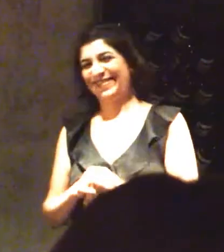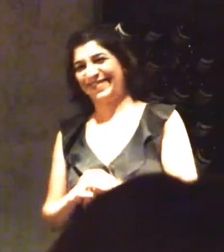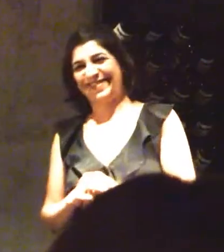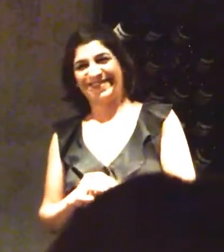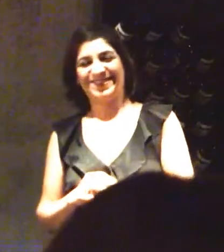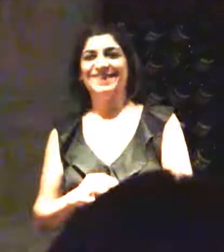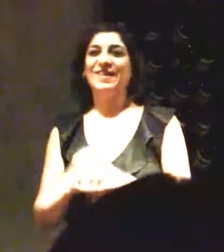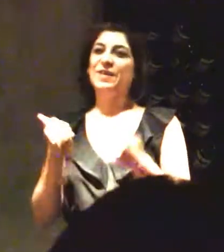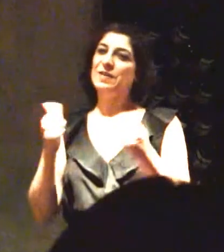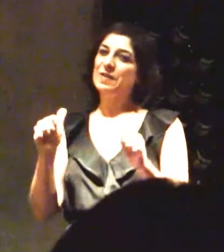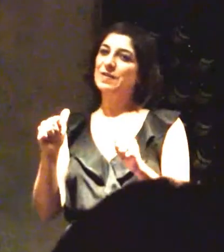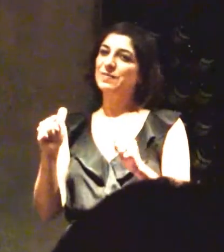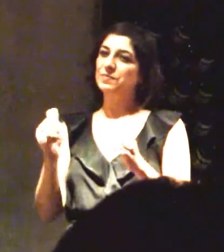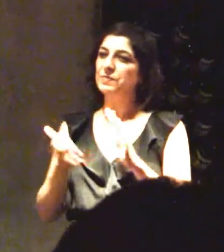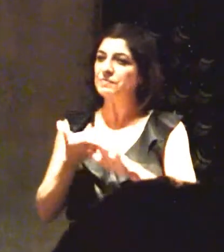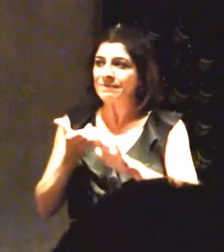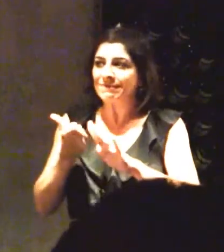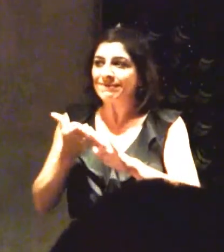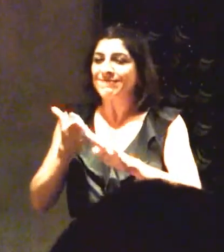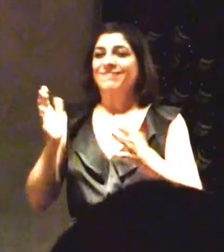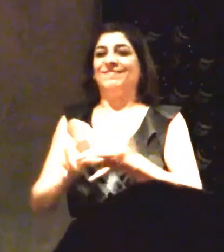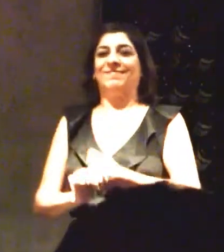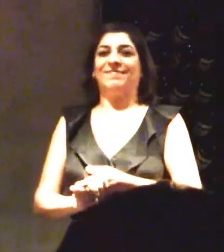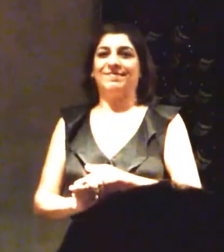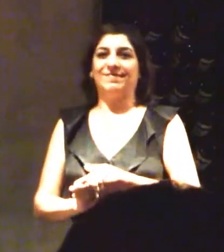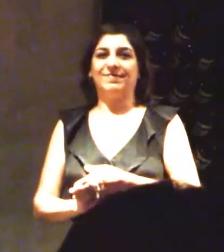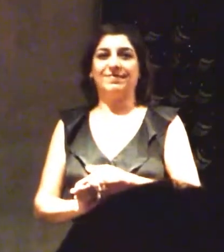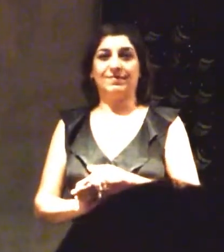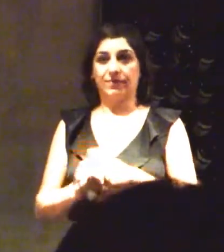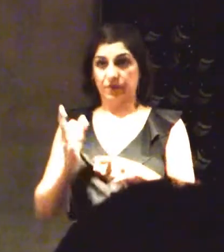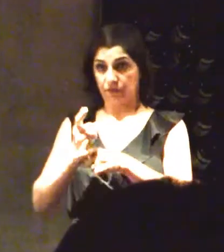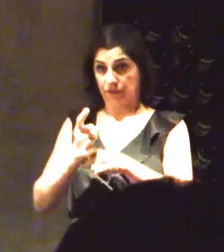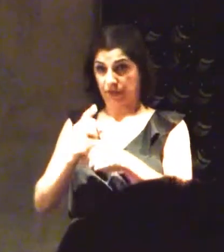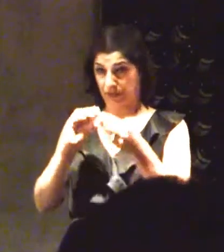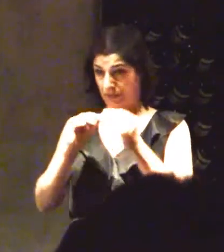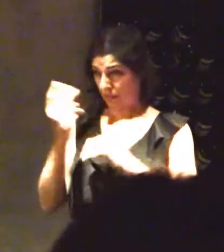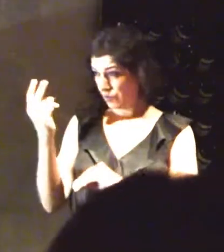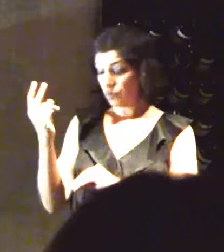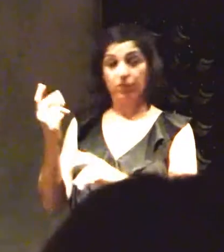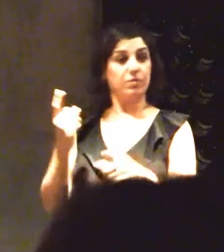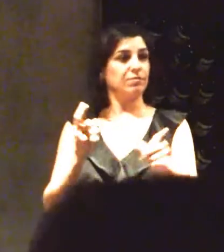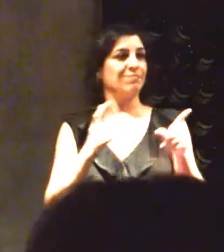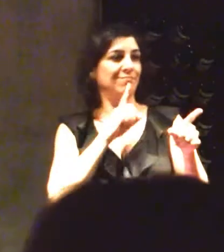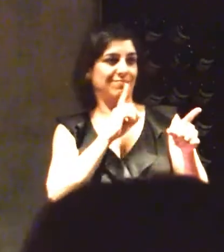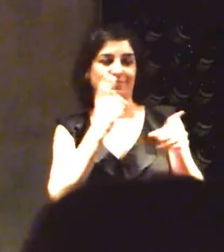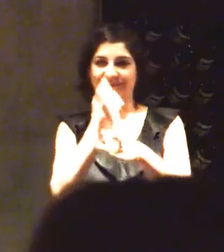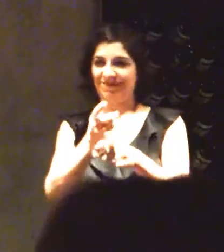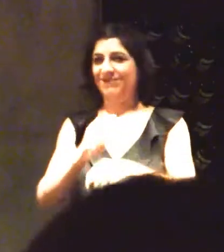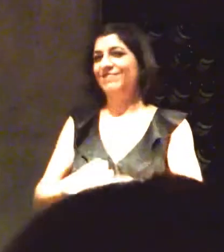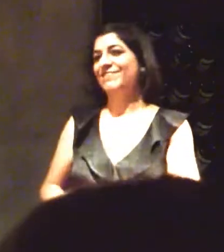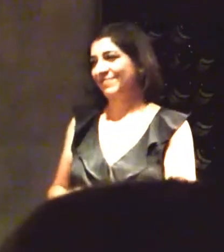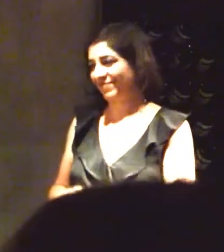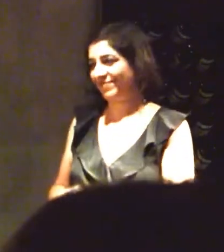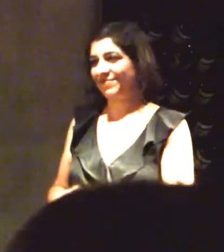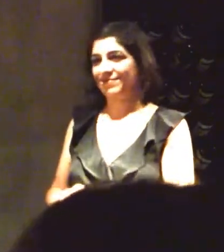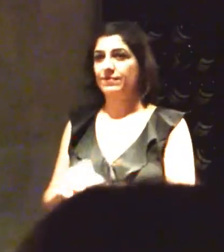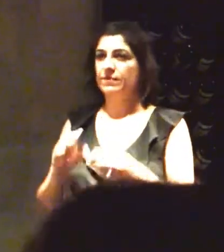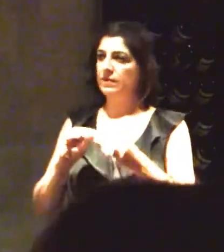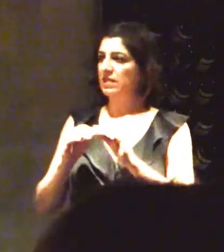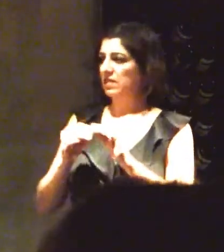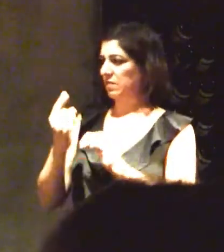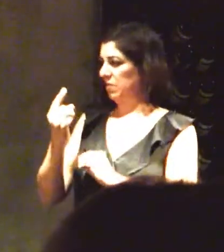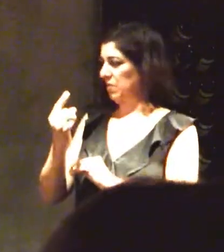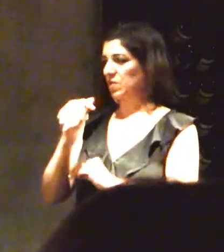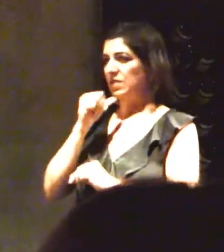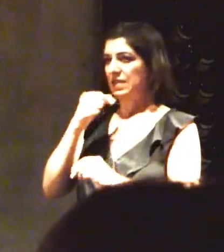two. I'm trying to be efficient here with my, right? Am I under card number two? Where are you? Okay. Because it didn't say on card number one,